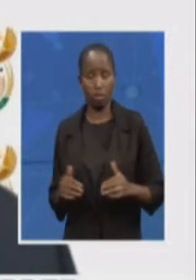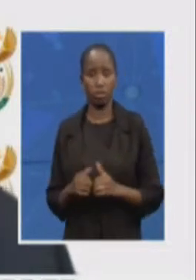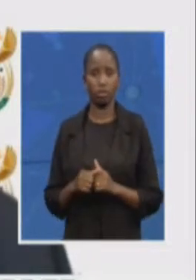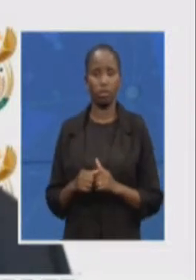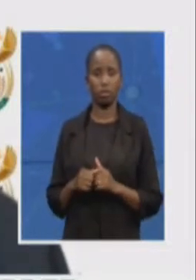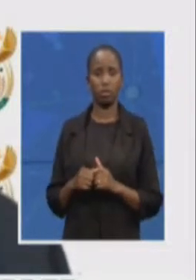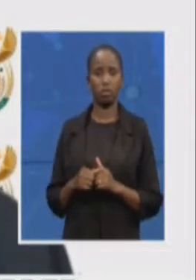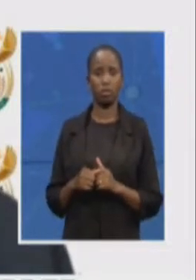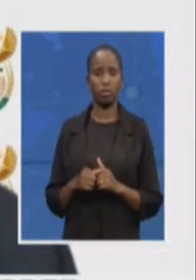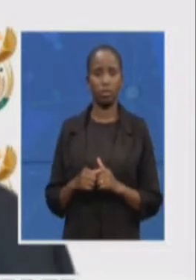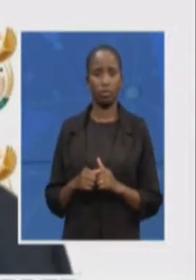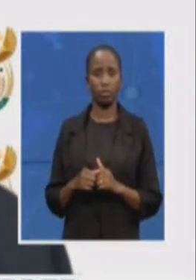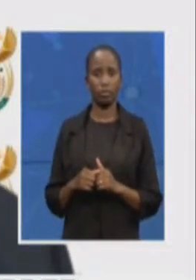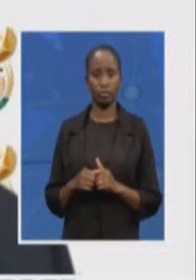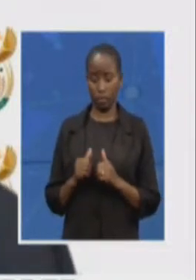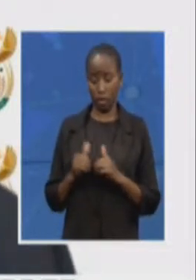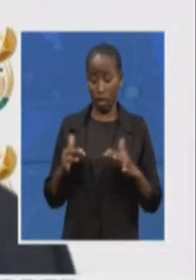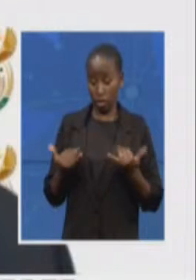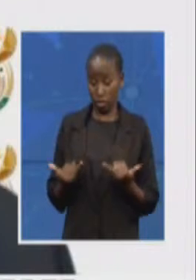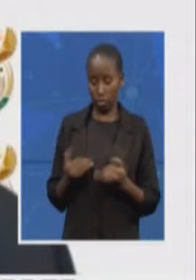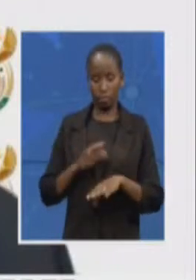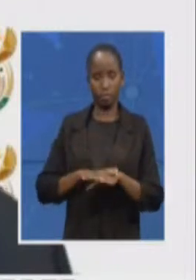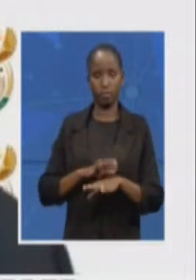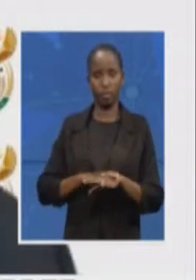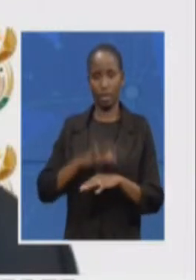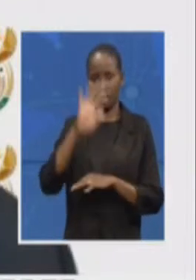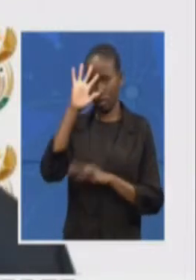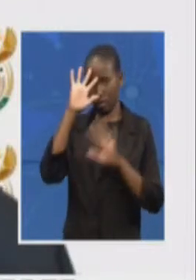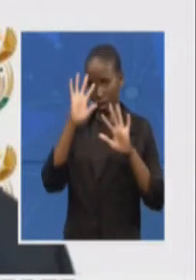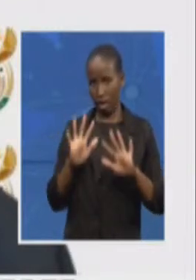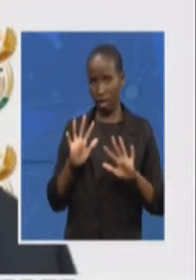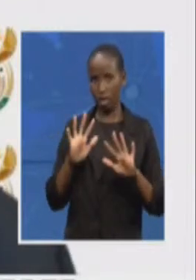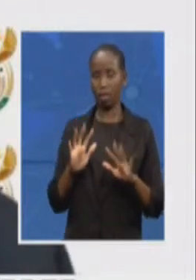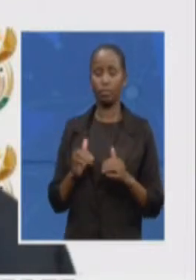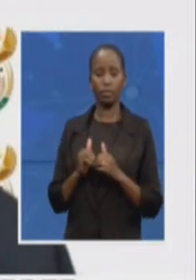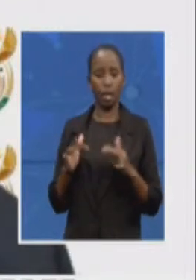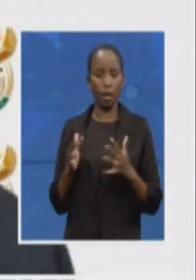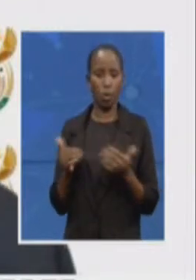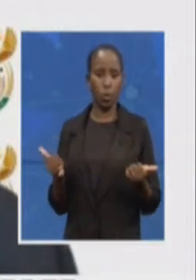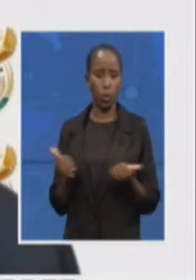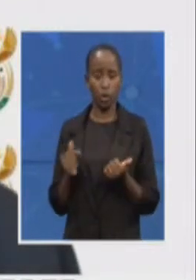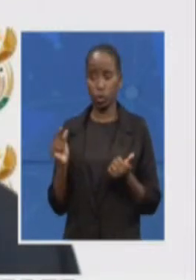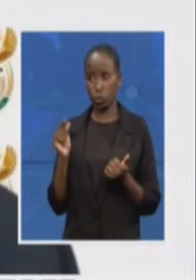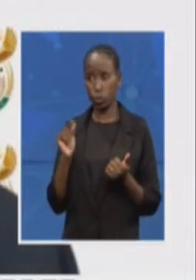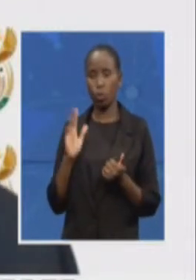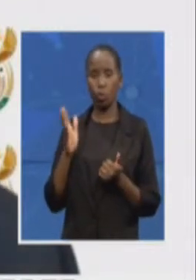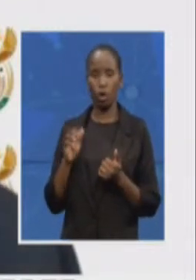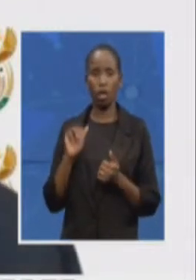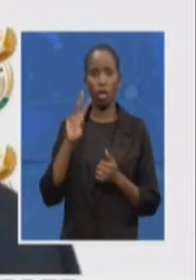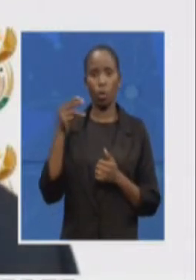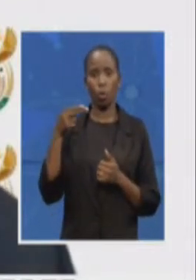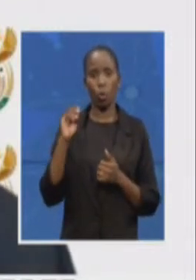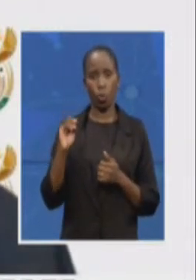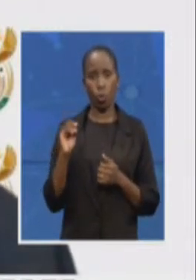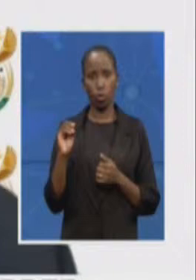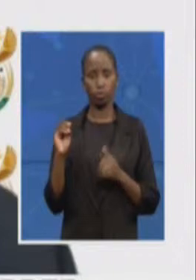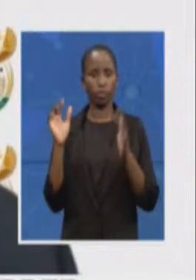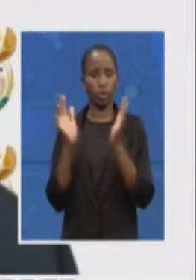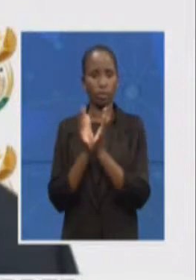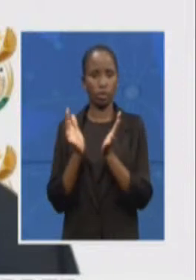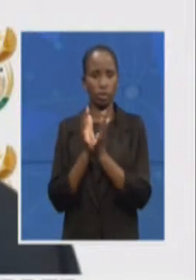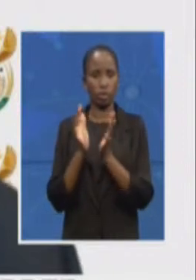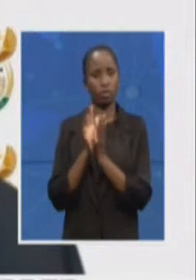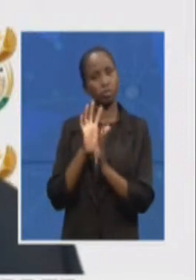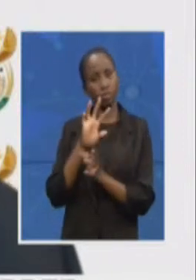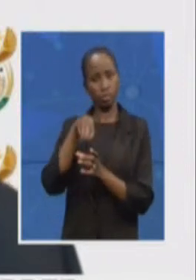o'clock. So we'll be joining the World Health Assembly, a special World Health Assembly, which is dealing with strengthening